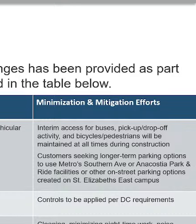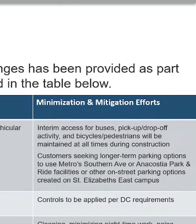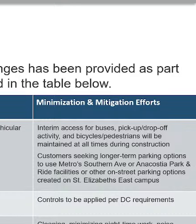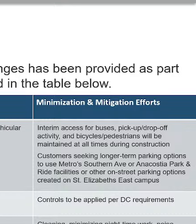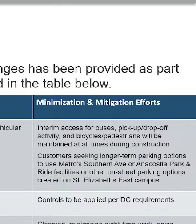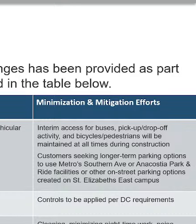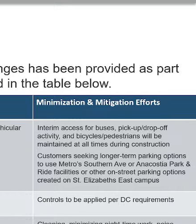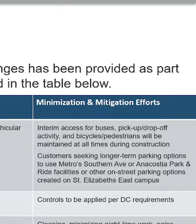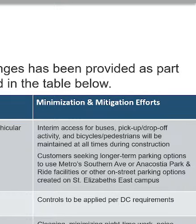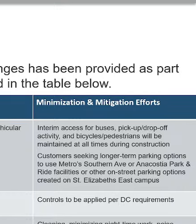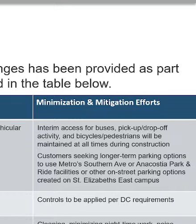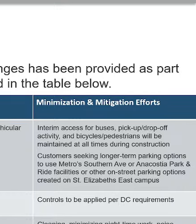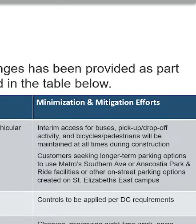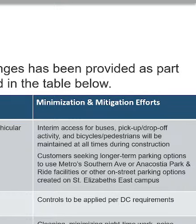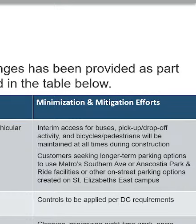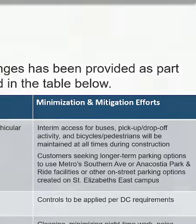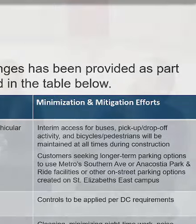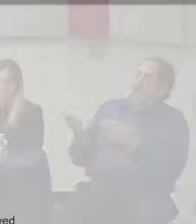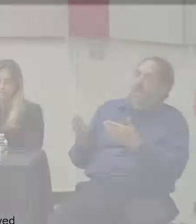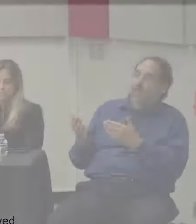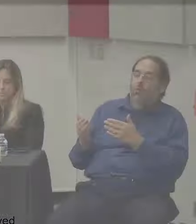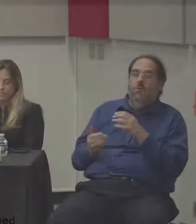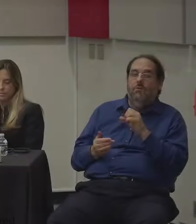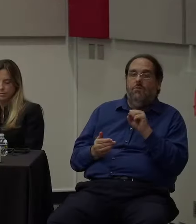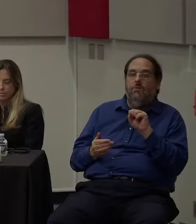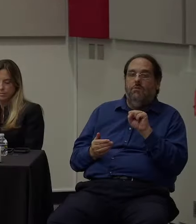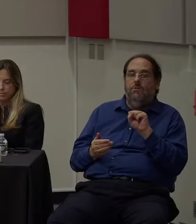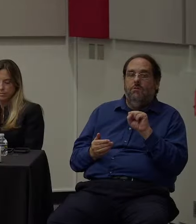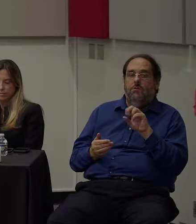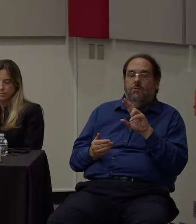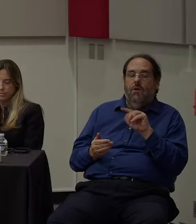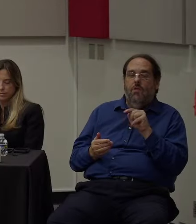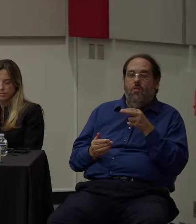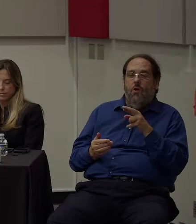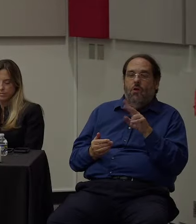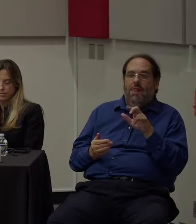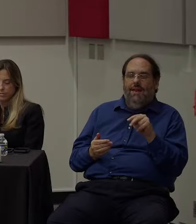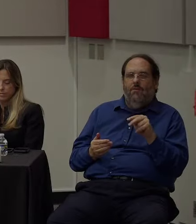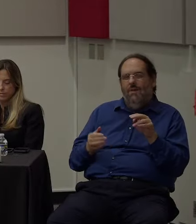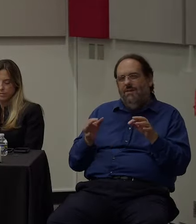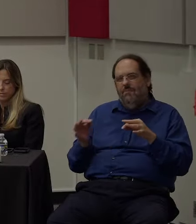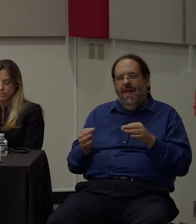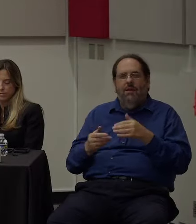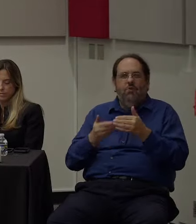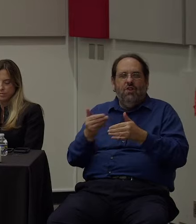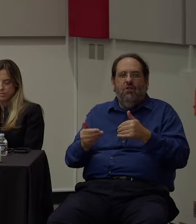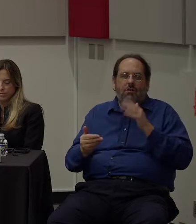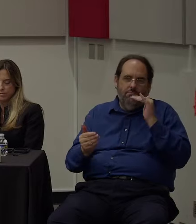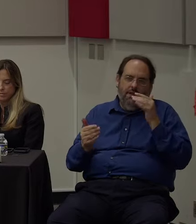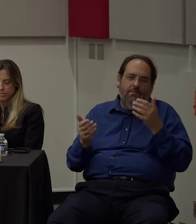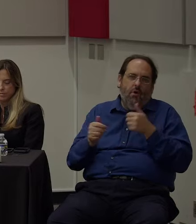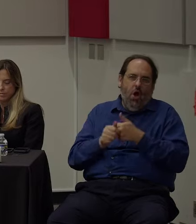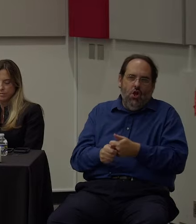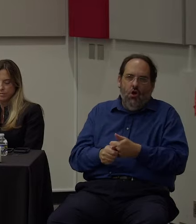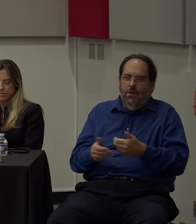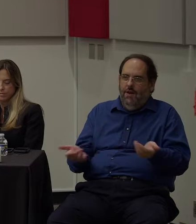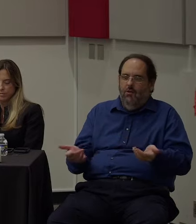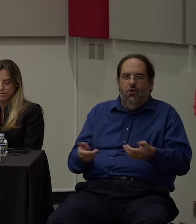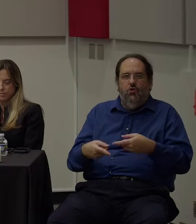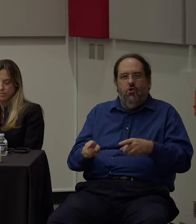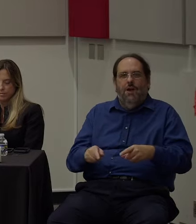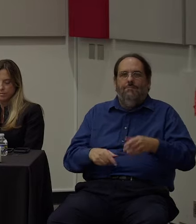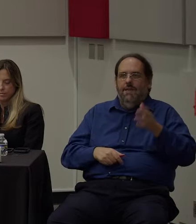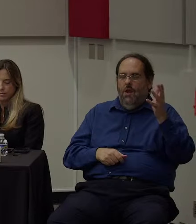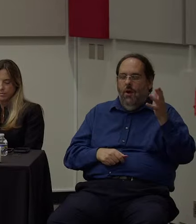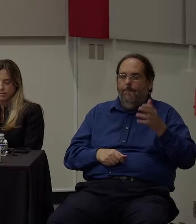hearing. Thank you, Mr. Segerlin. Briefly, I will cover the procedures that we will follow during this